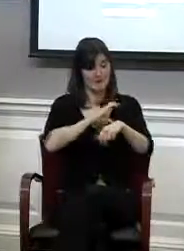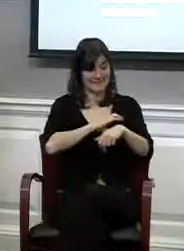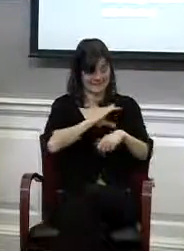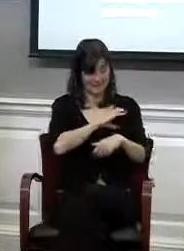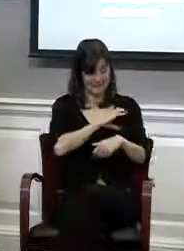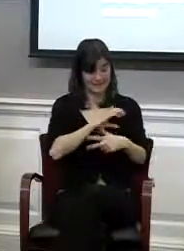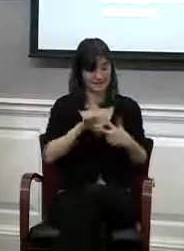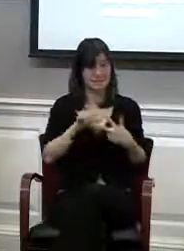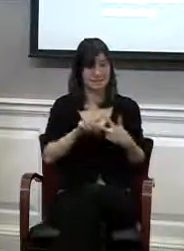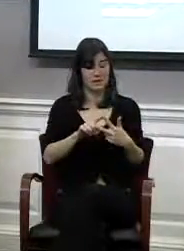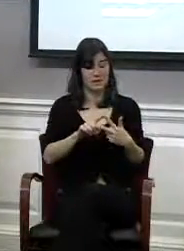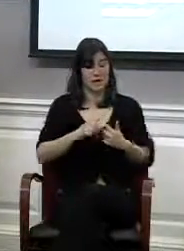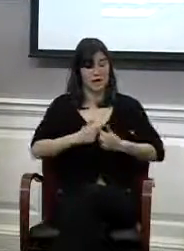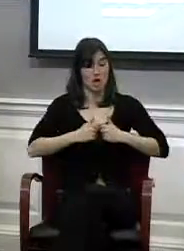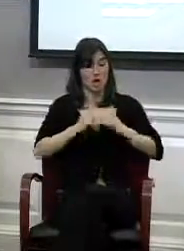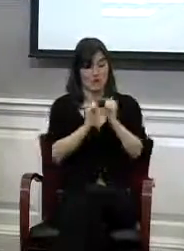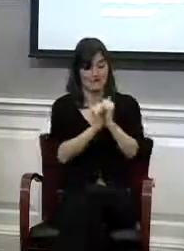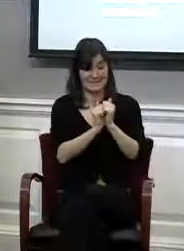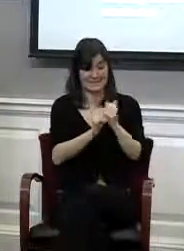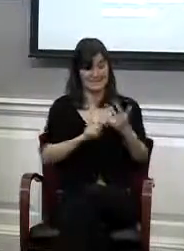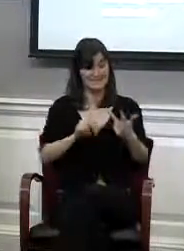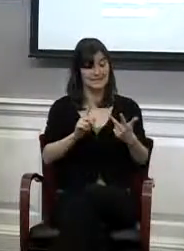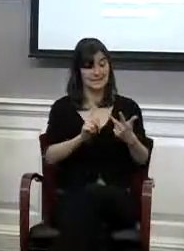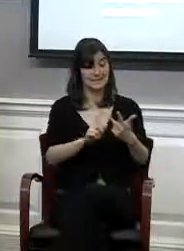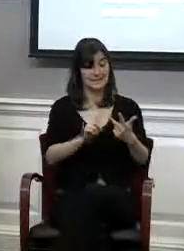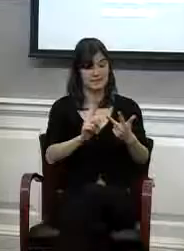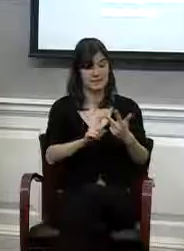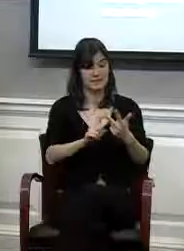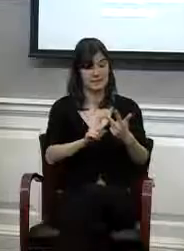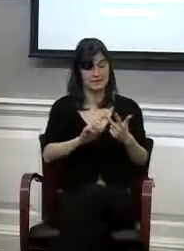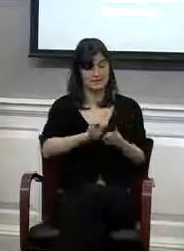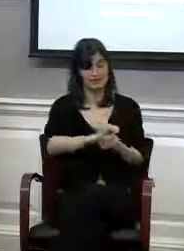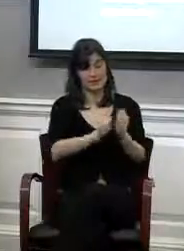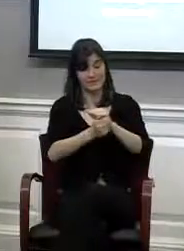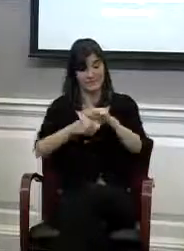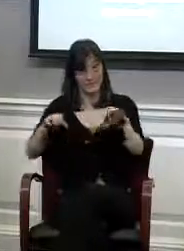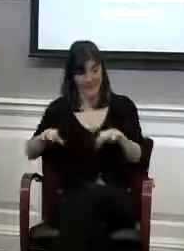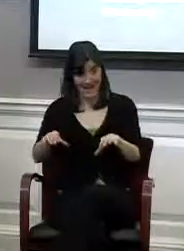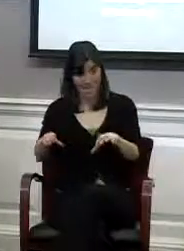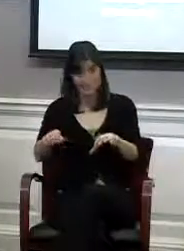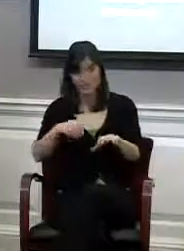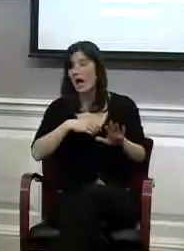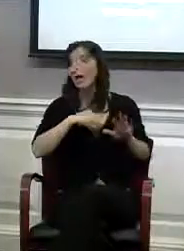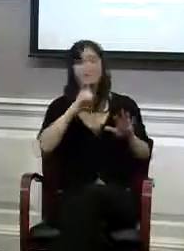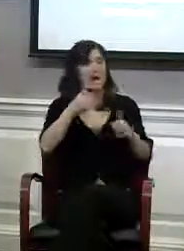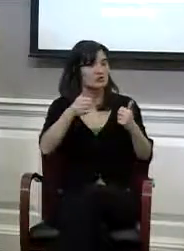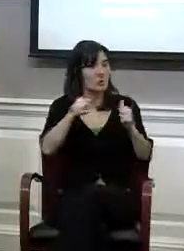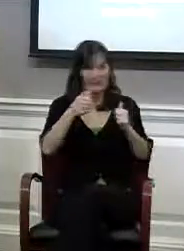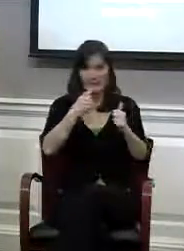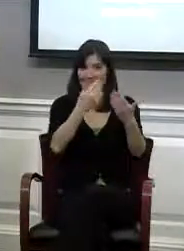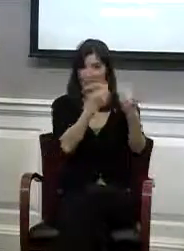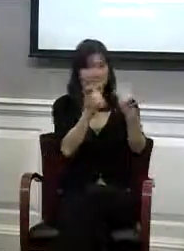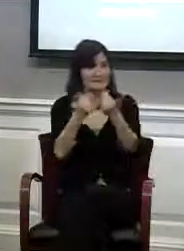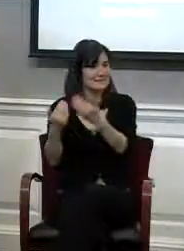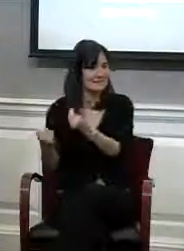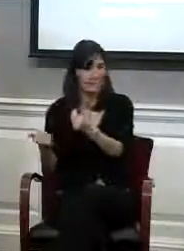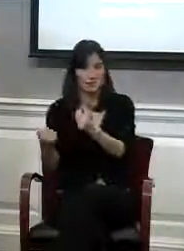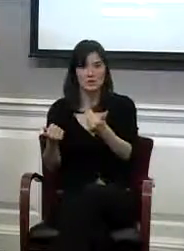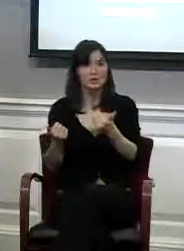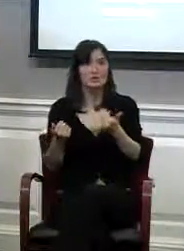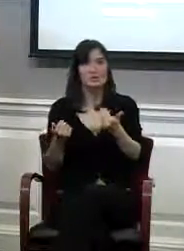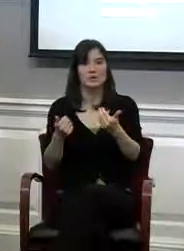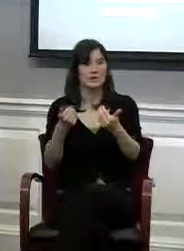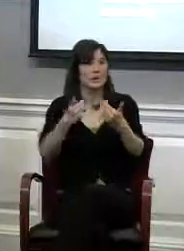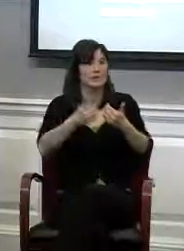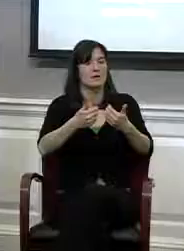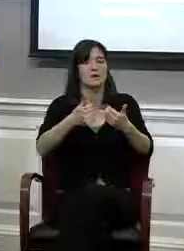transformative action is not intended in any way to diminish efforts or splinter between them. On the contrary, the mutability of human rights education,